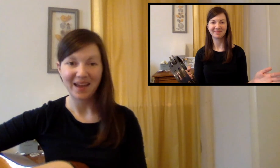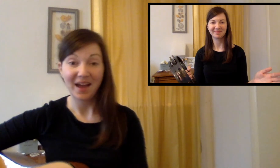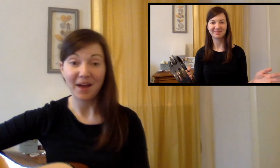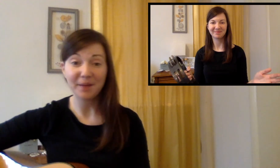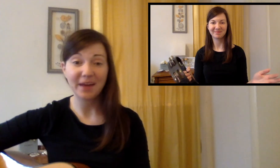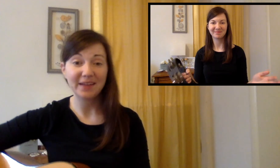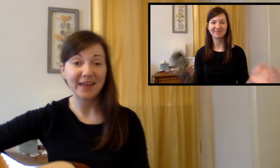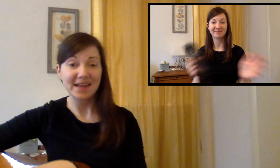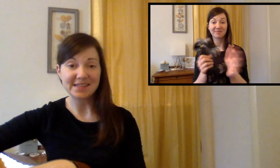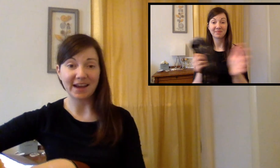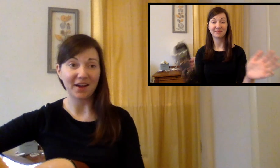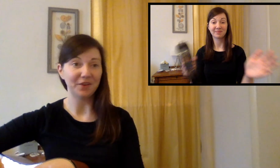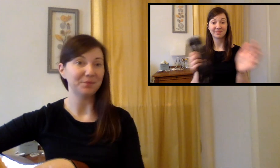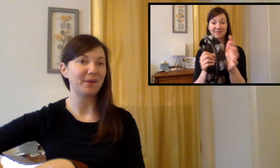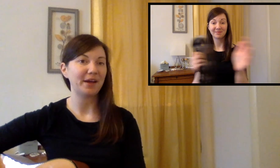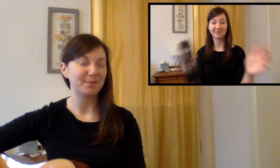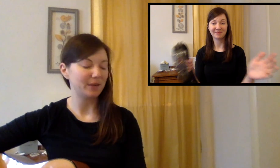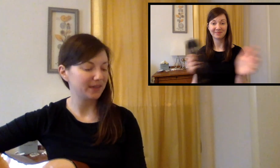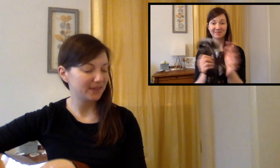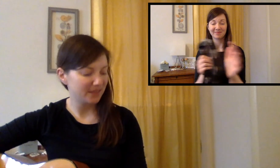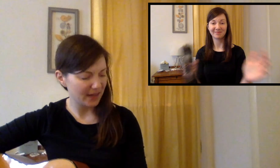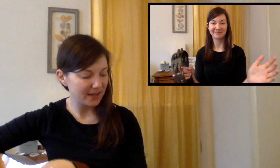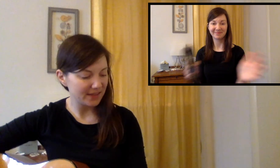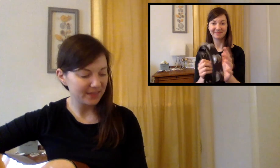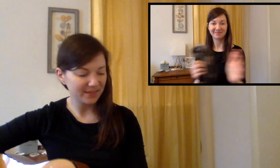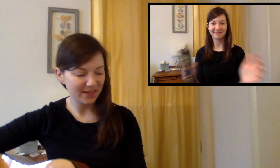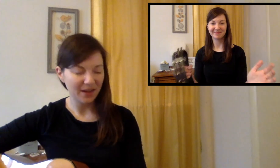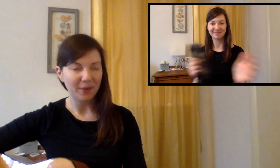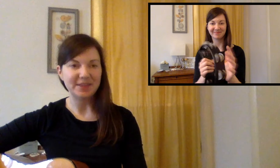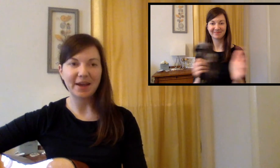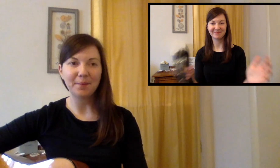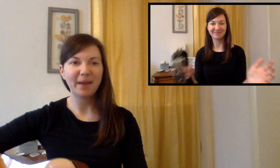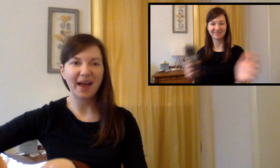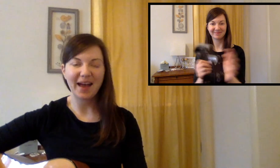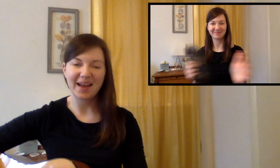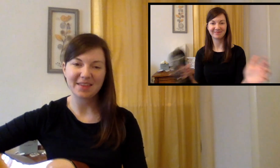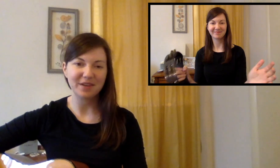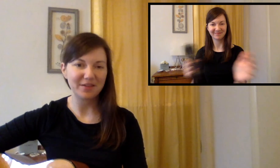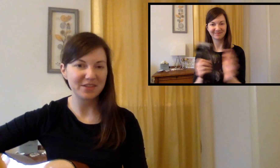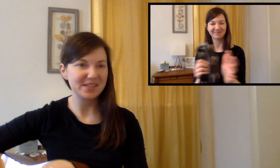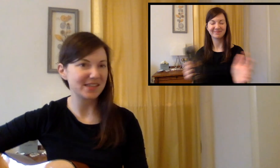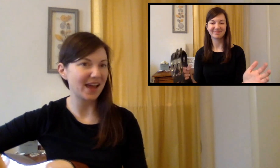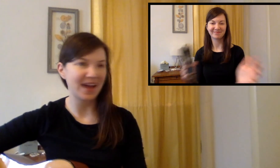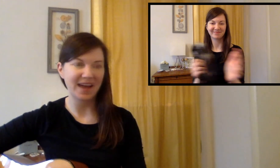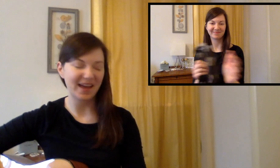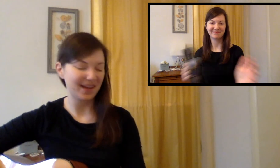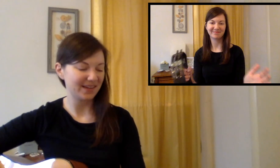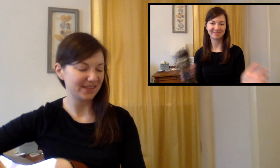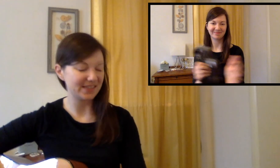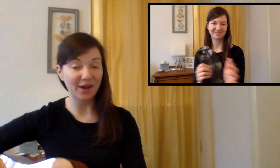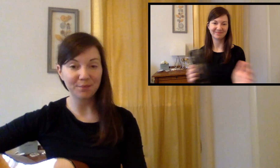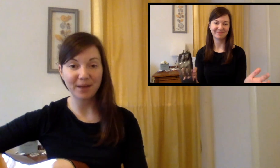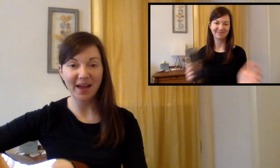I'm gonna lay down my burden down by the riverside, down by